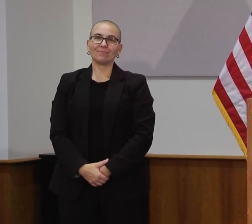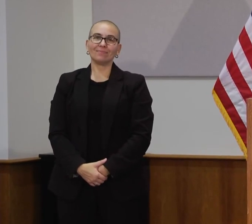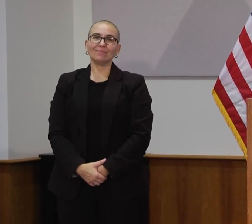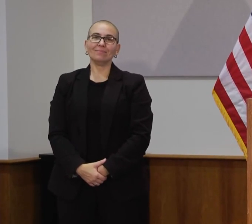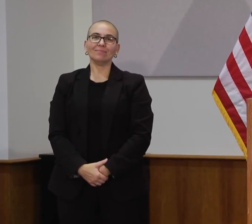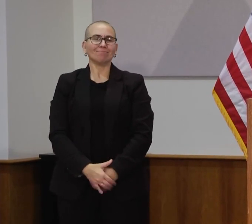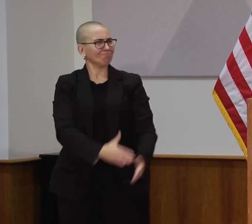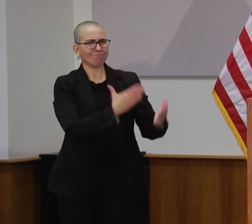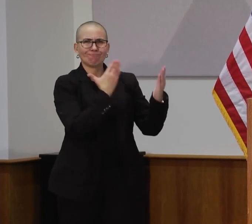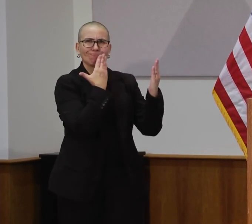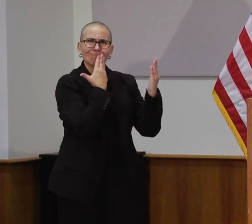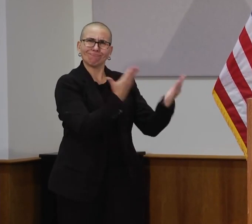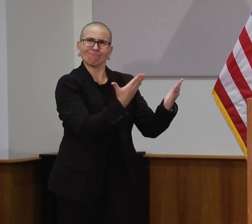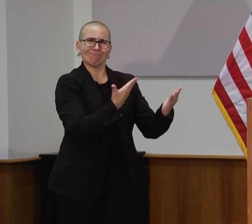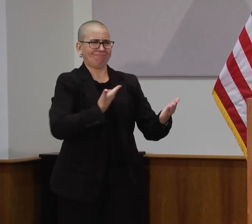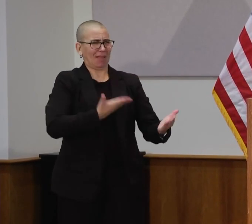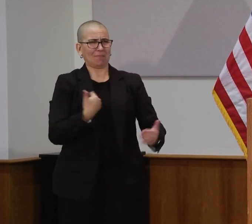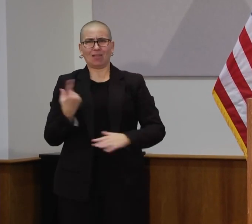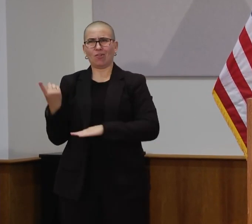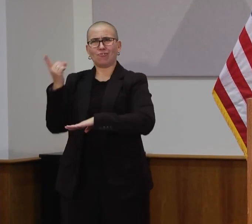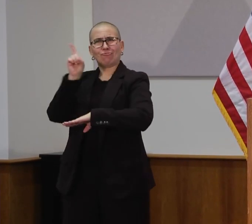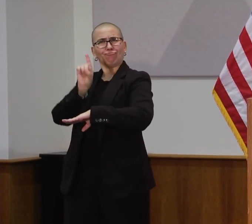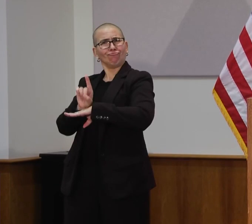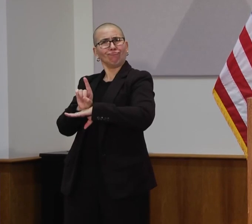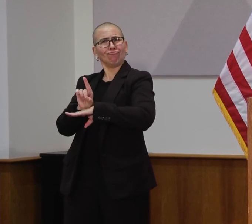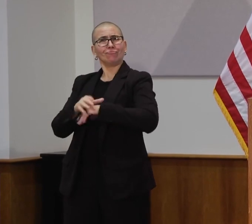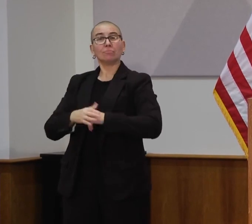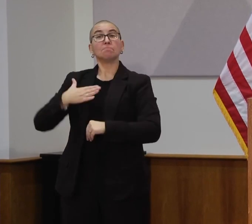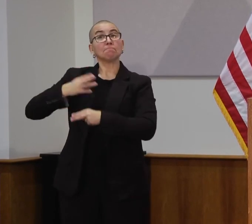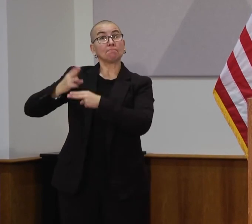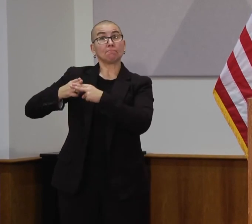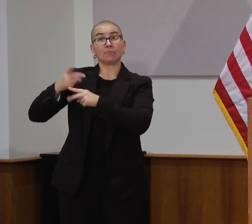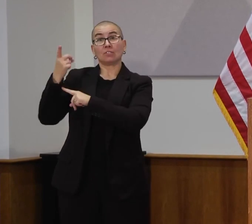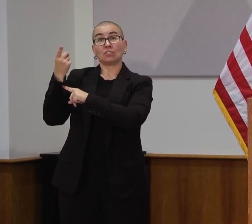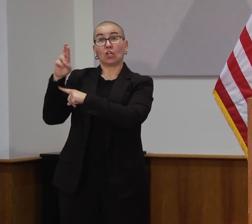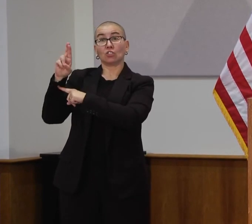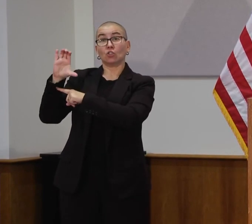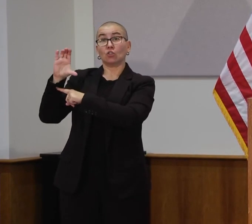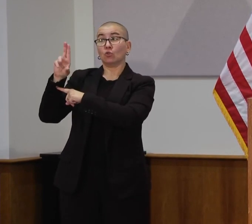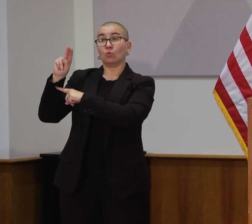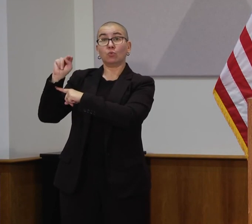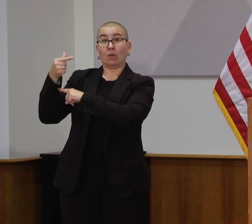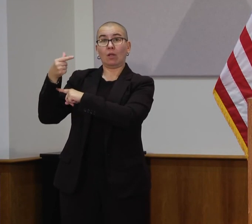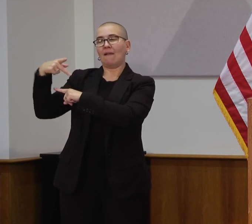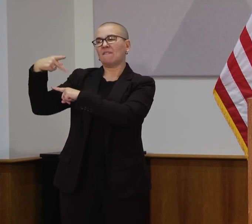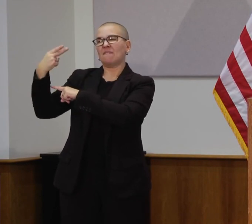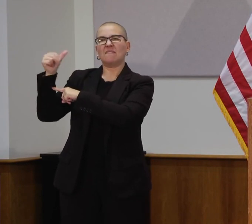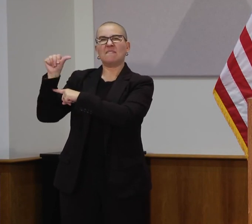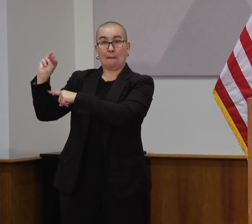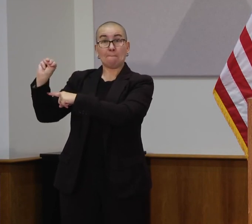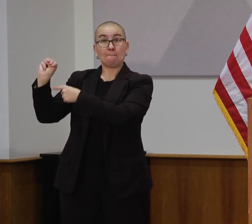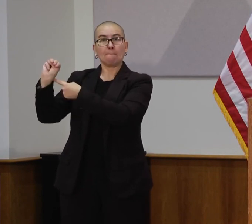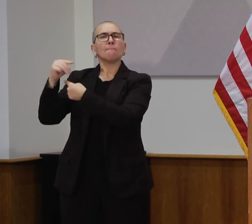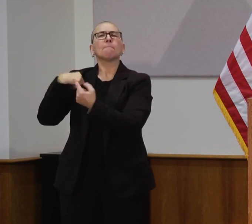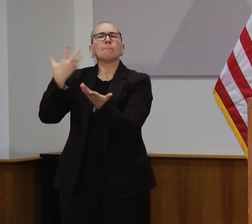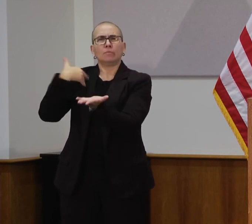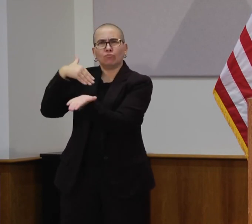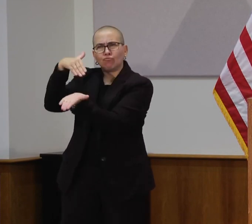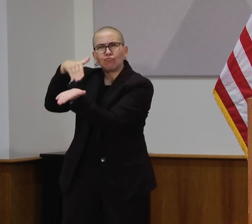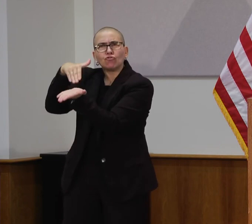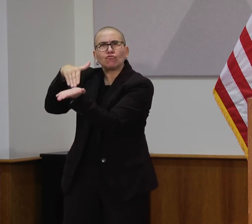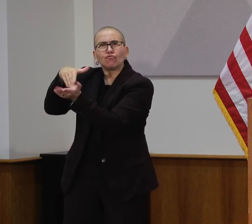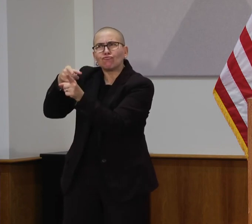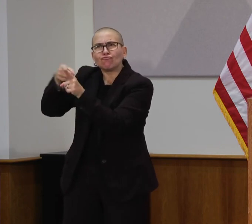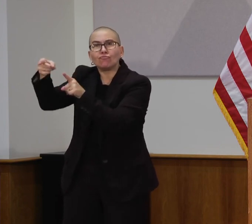Thank you for having me here. Hi, my name is Dr. Ku Pham. I'm a physician at mHealth Fairview. I'm a Golden